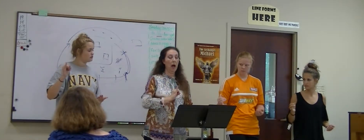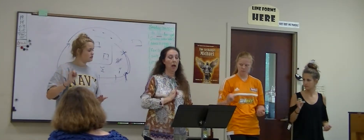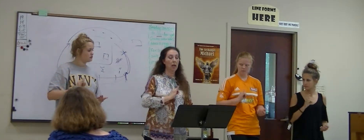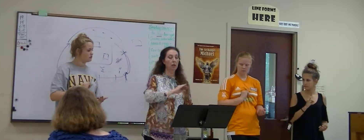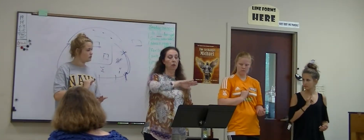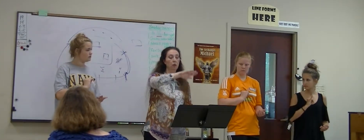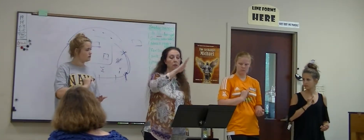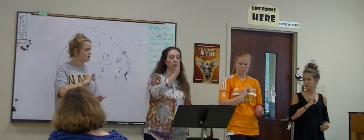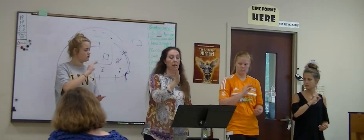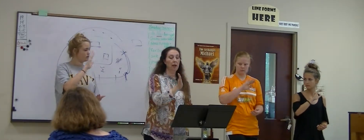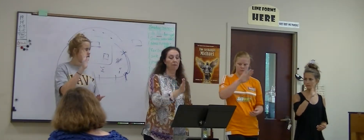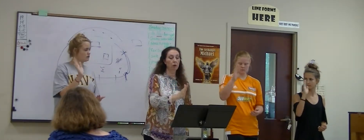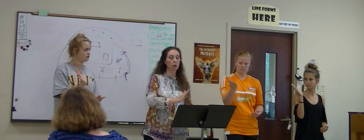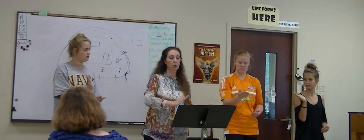I could never